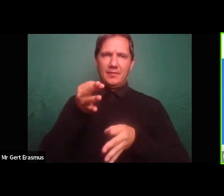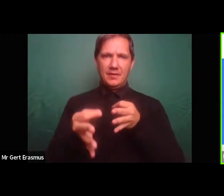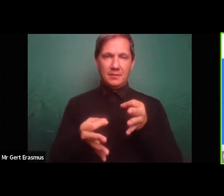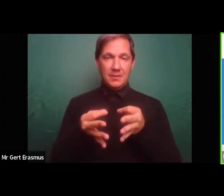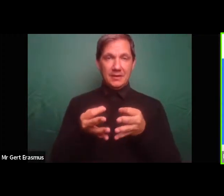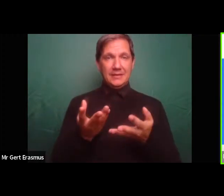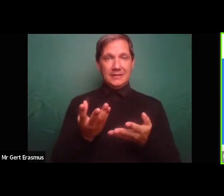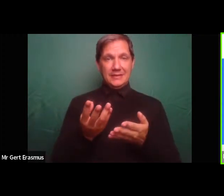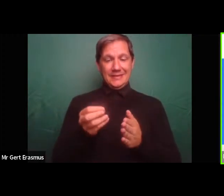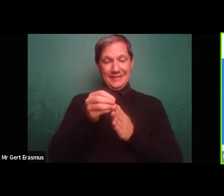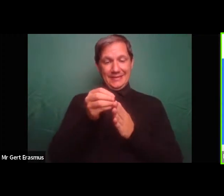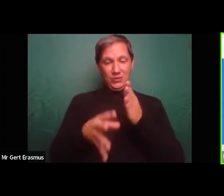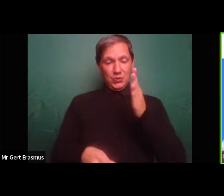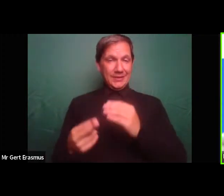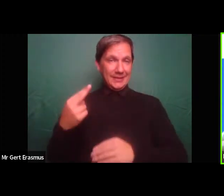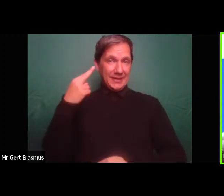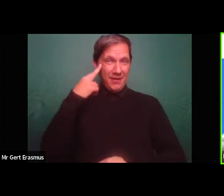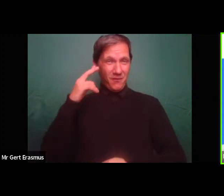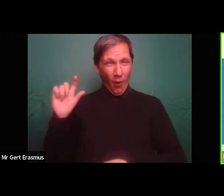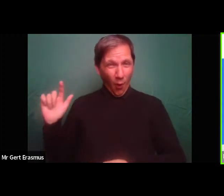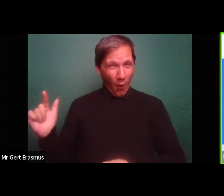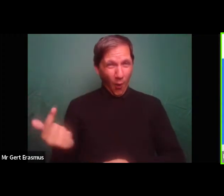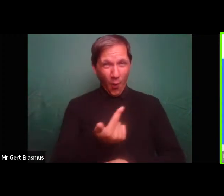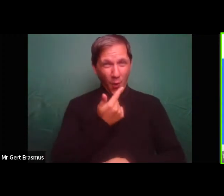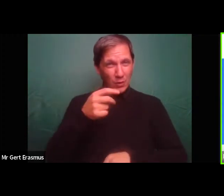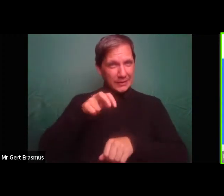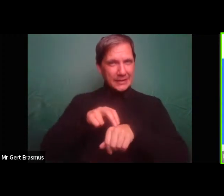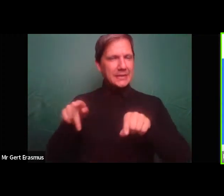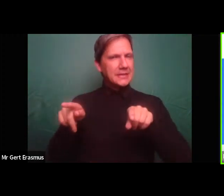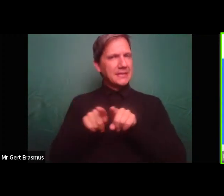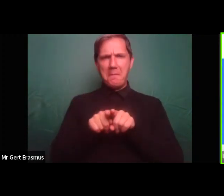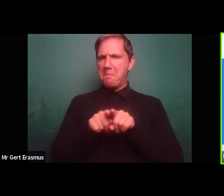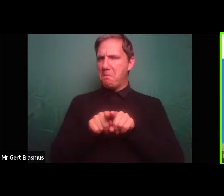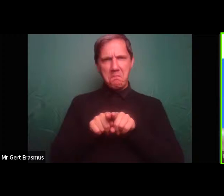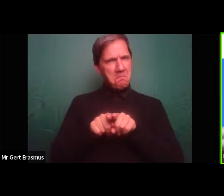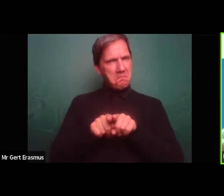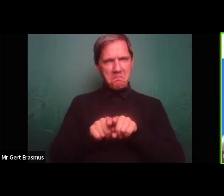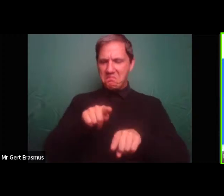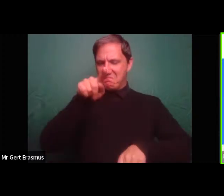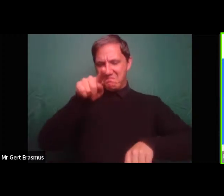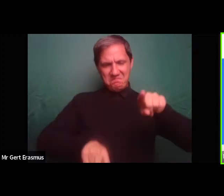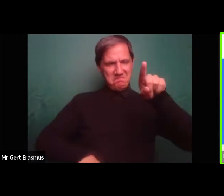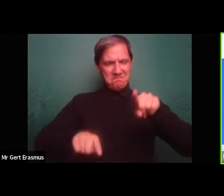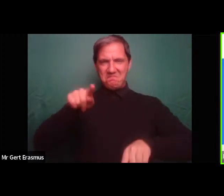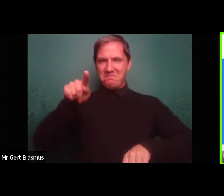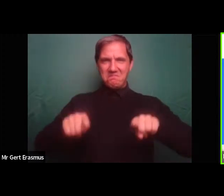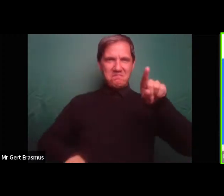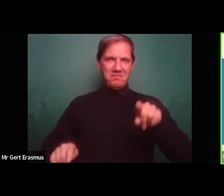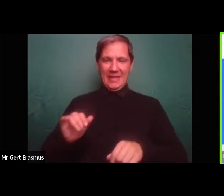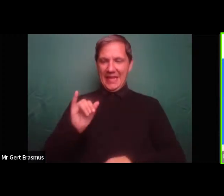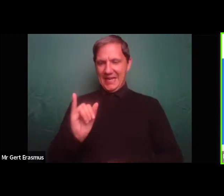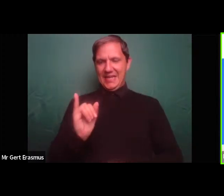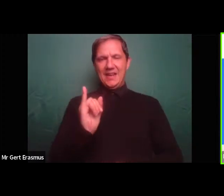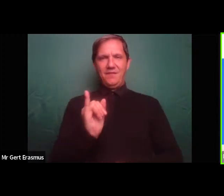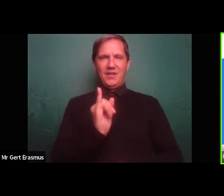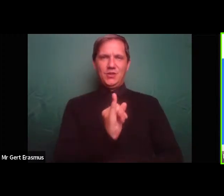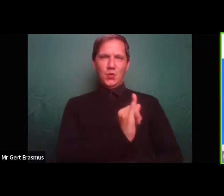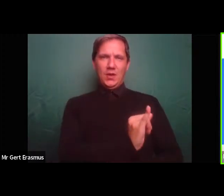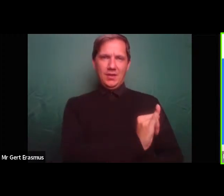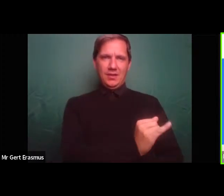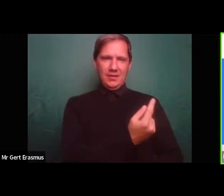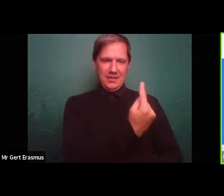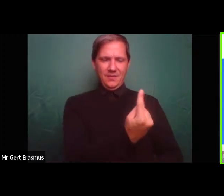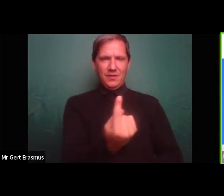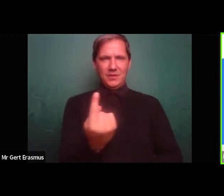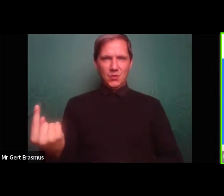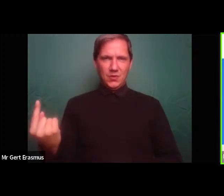with a disability to a university. They have very individual needs, and that's no different for a deaf learner, for a